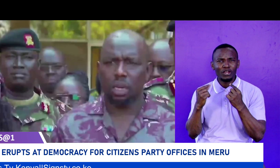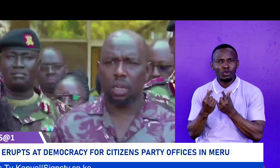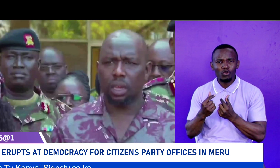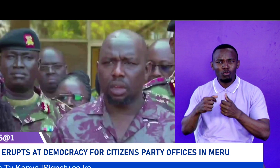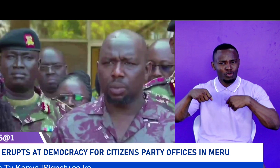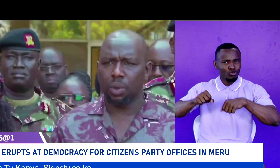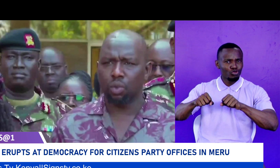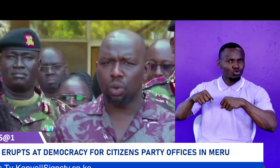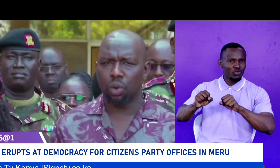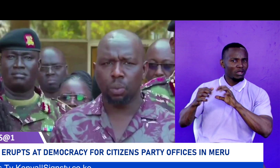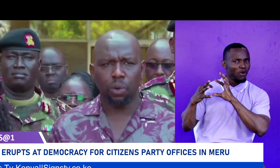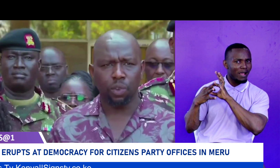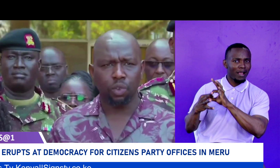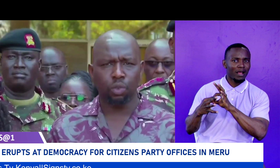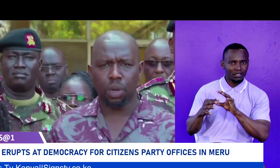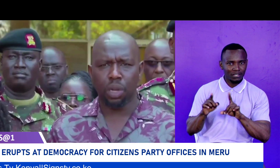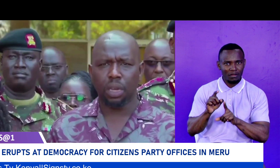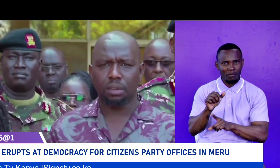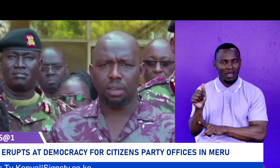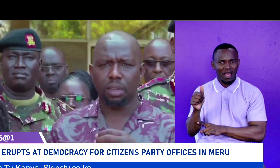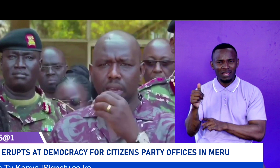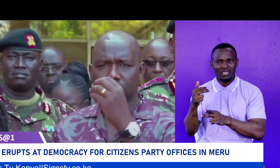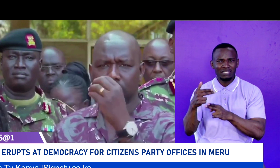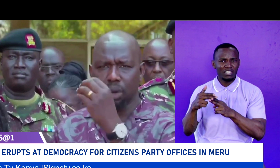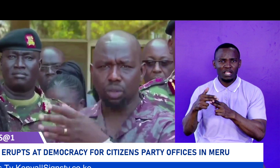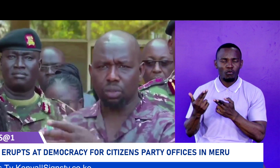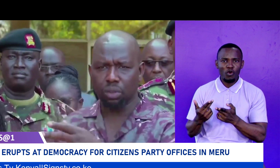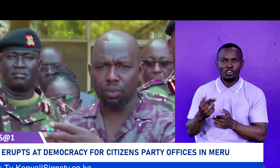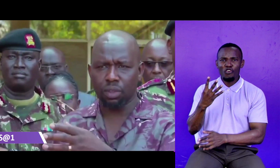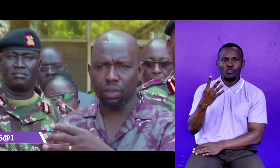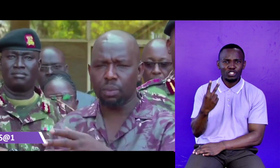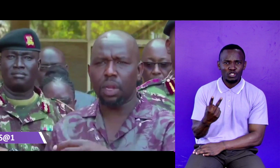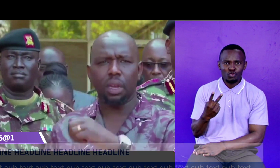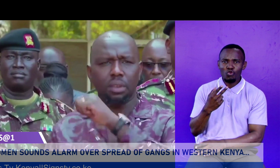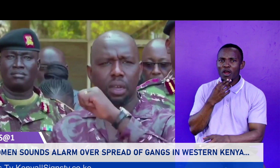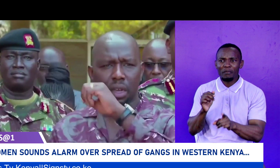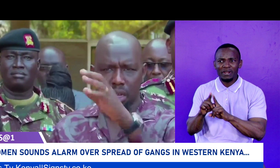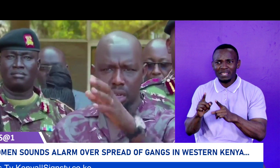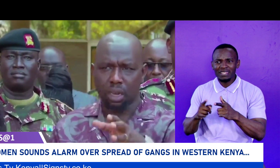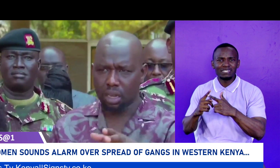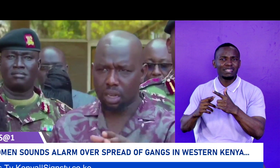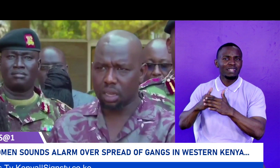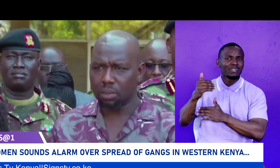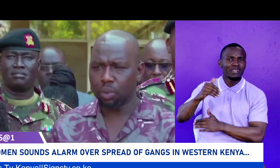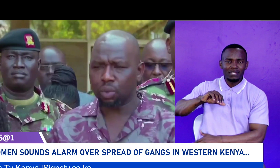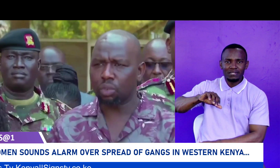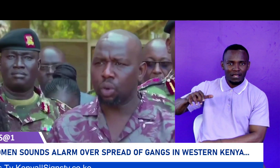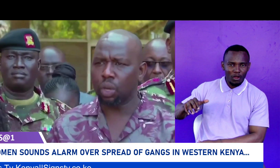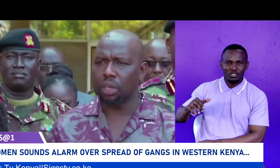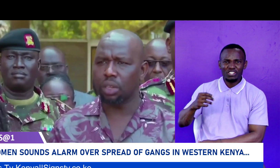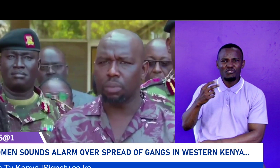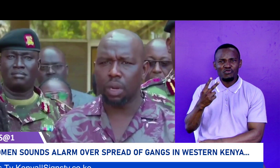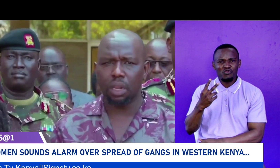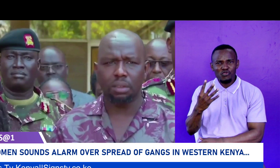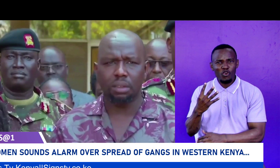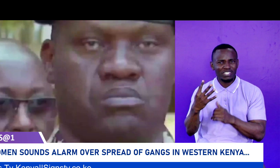There has been also a group called 42 Brothers. In the next county, it's 47 Brothers. In Busia, it's called 18 Brothers. It